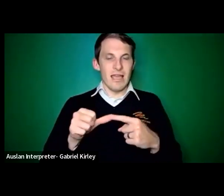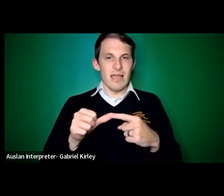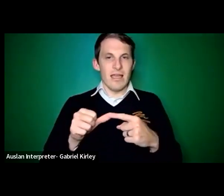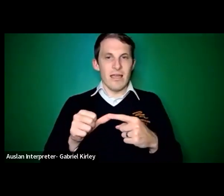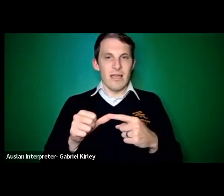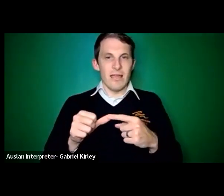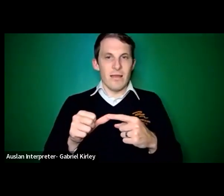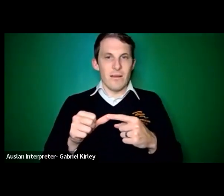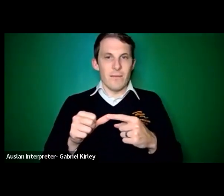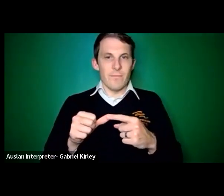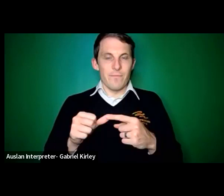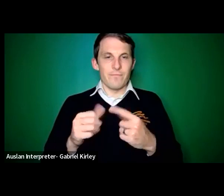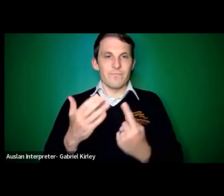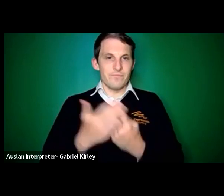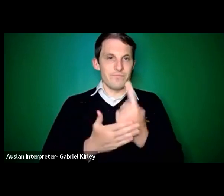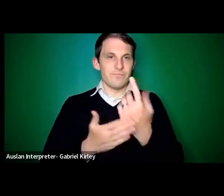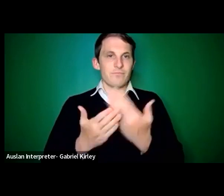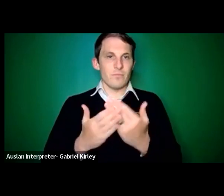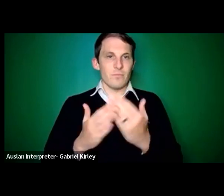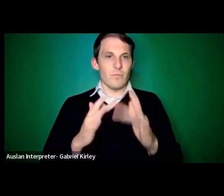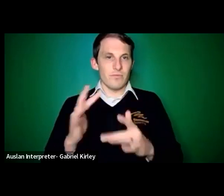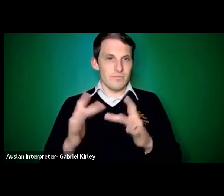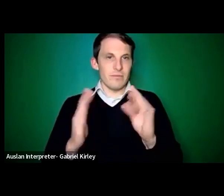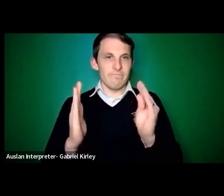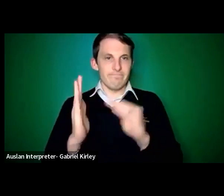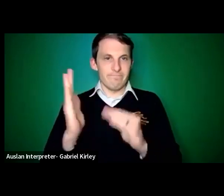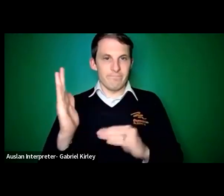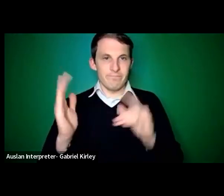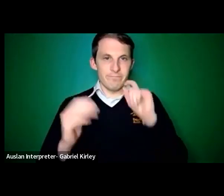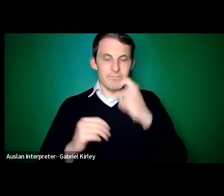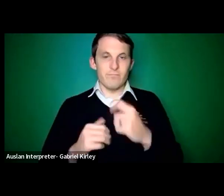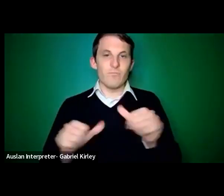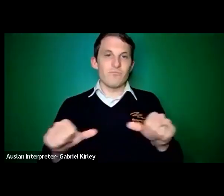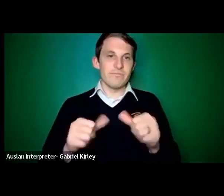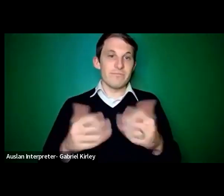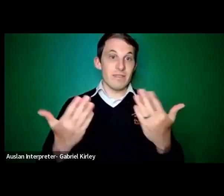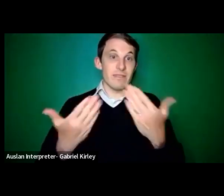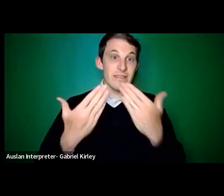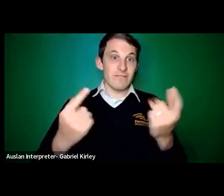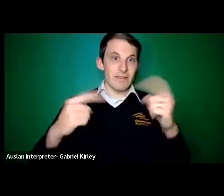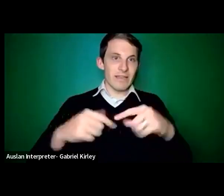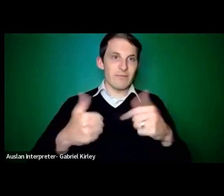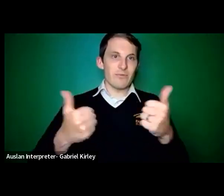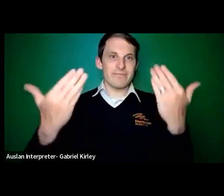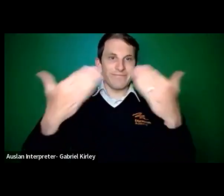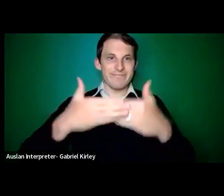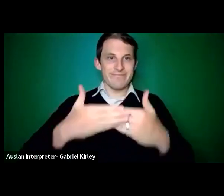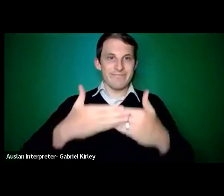thematically on our website also. So thank you for attending, and good night.